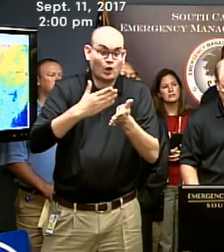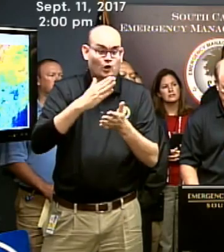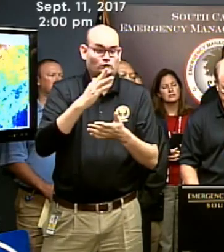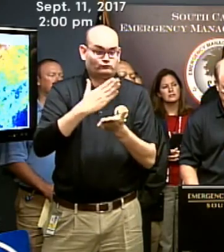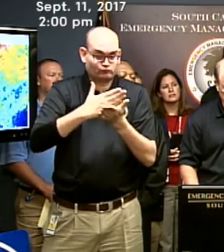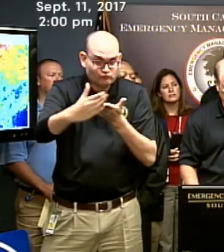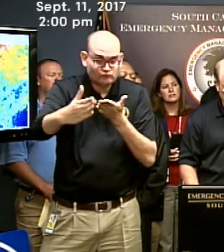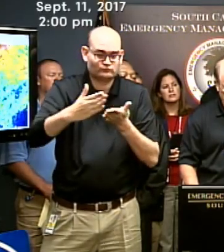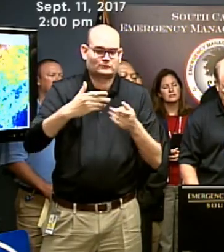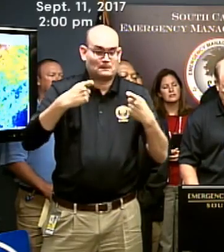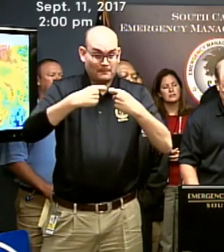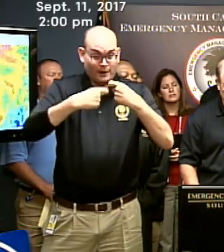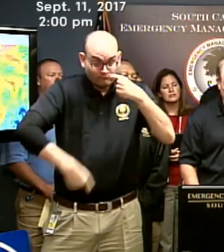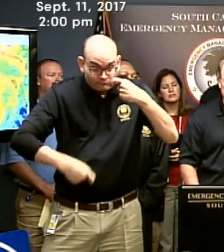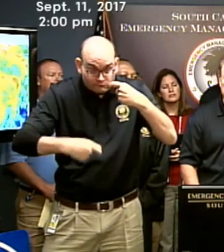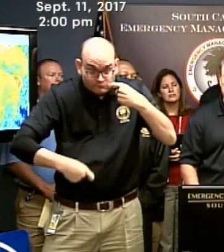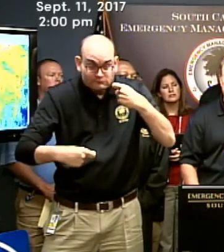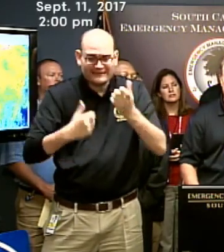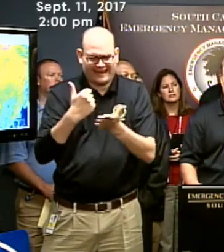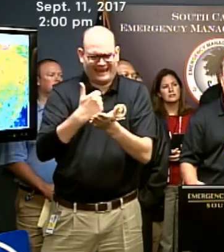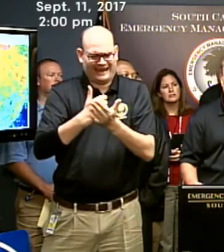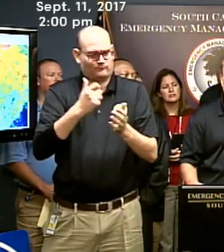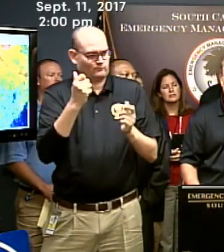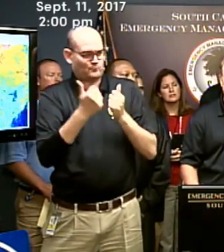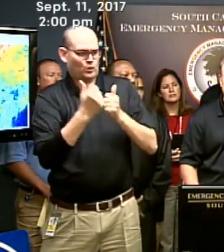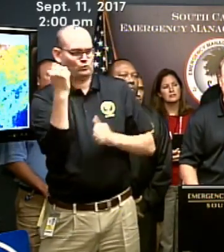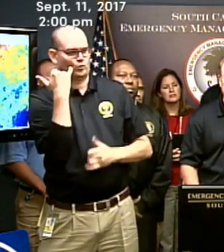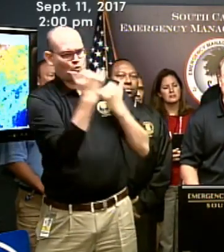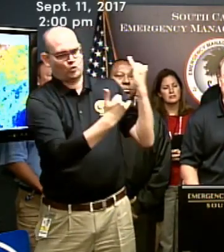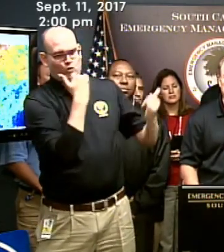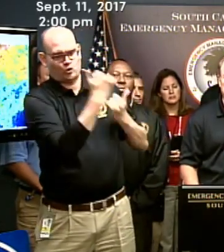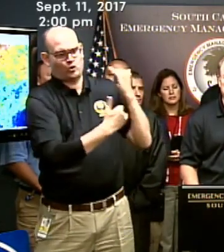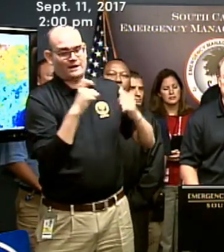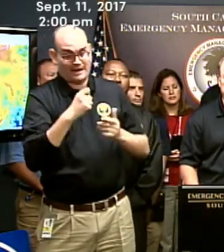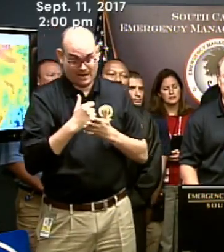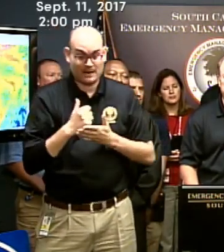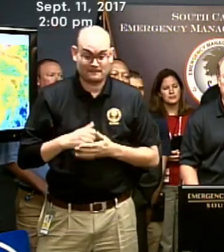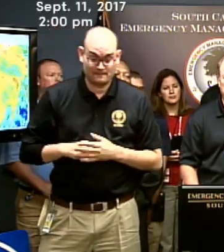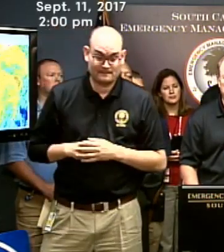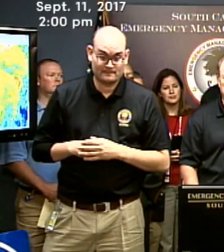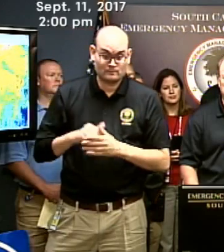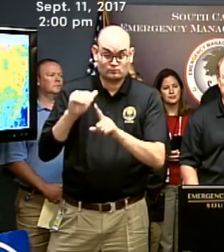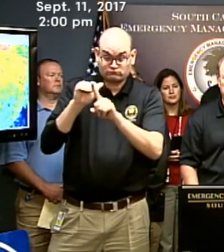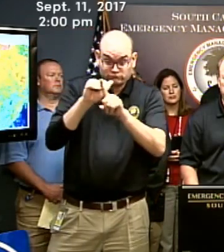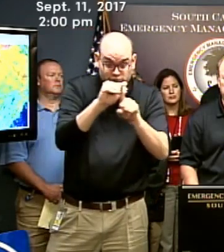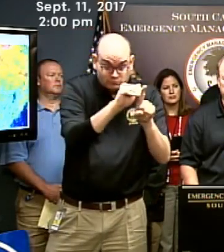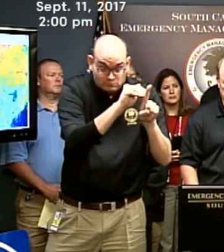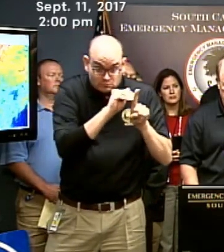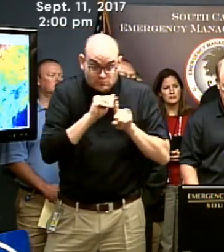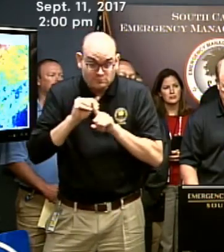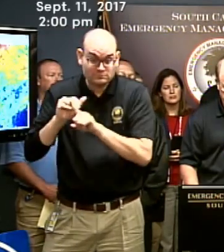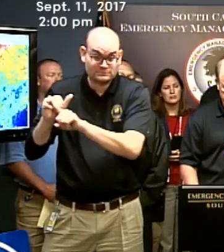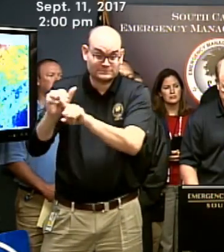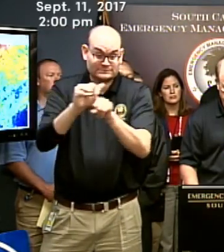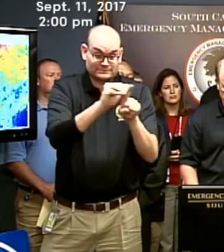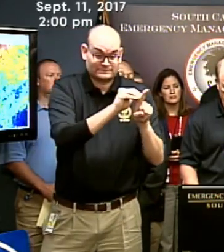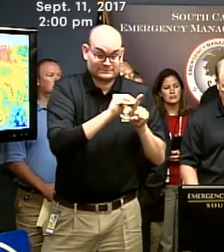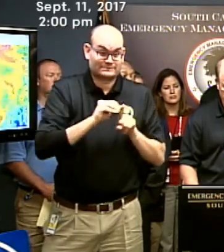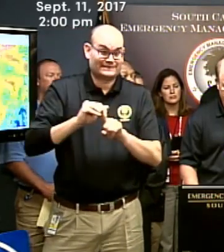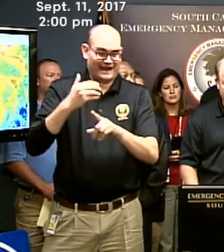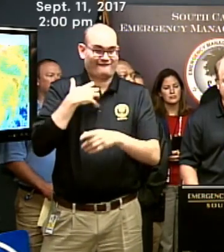with the counties on that. I would also like to remind the citizens of our disaster hotline that we have, and that's